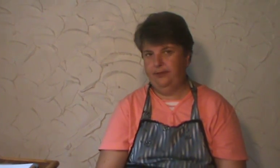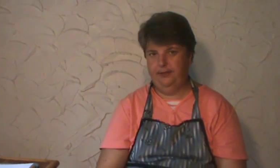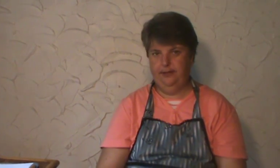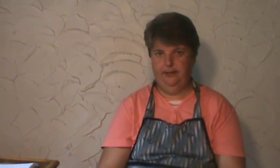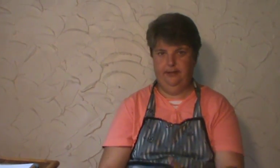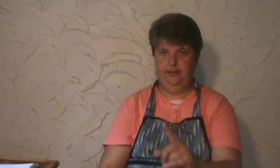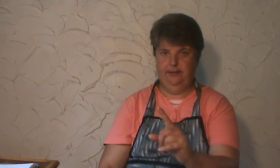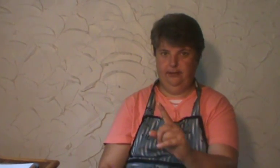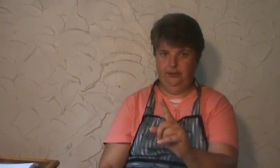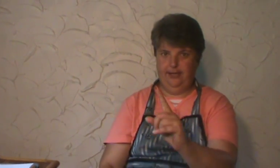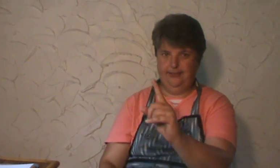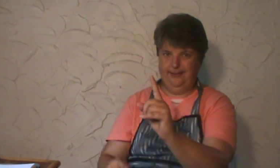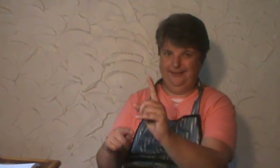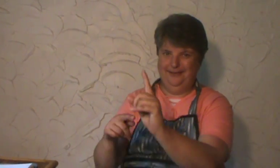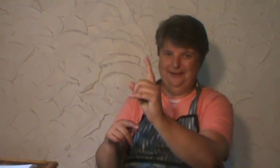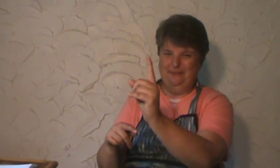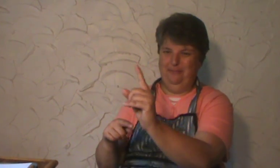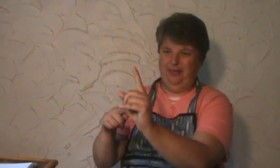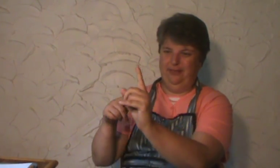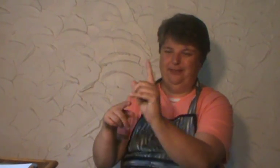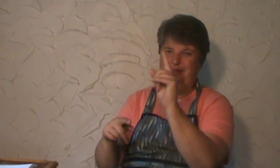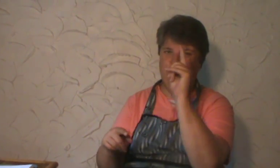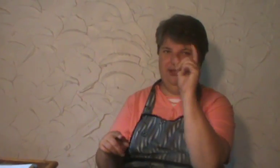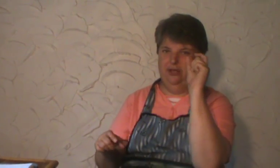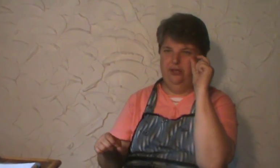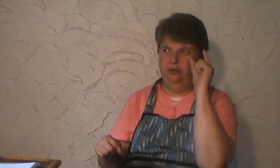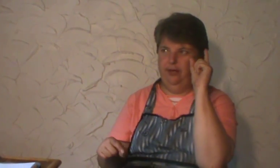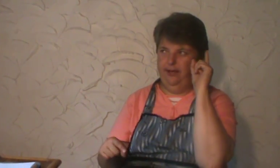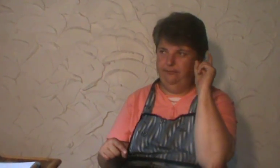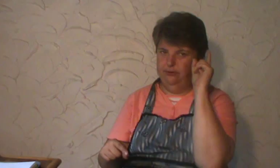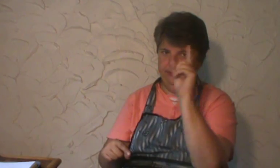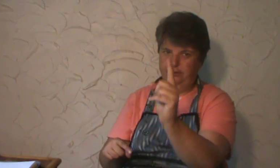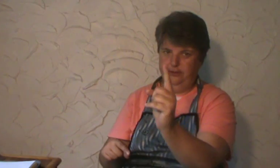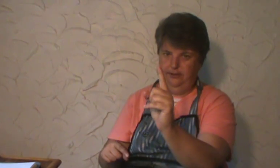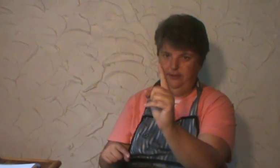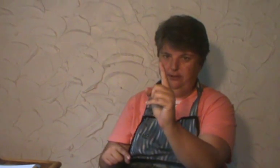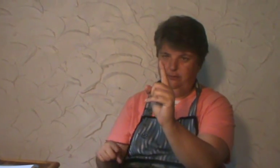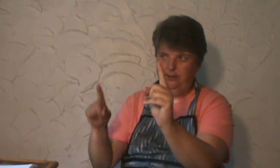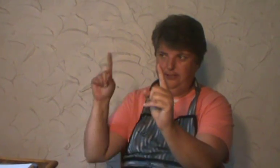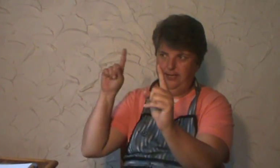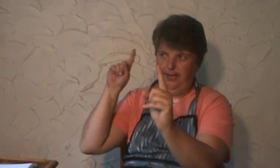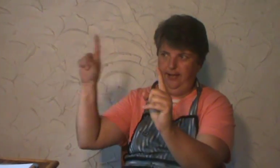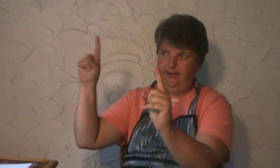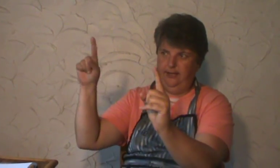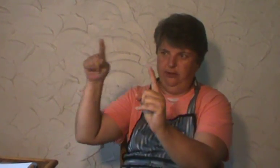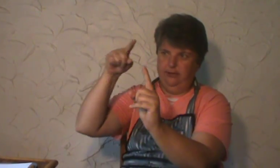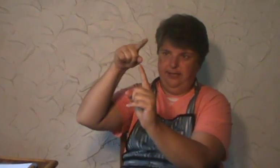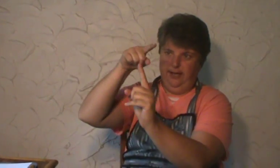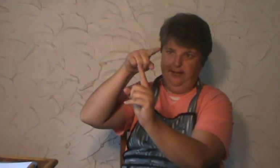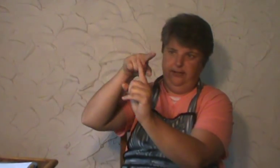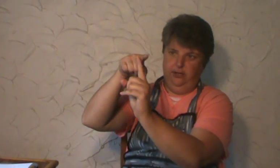Month. Did you guess it? Month. You have your one D hand and the other D hand, and you